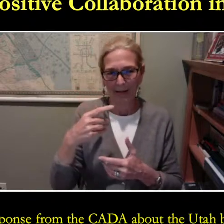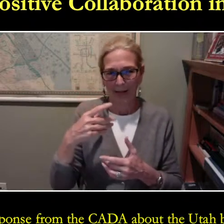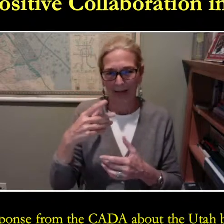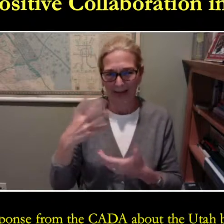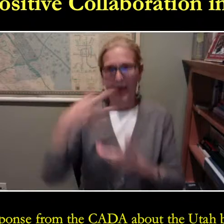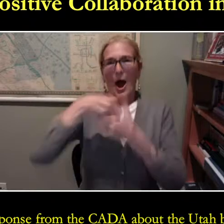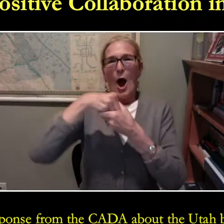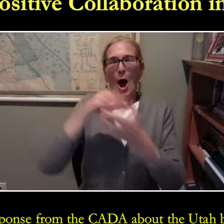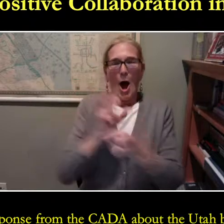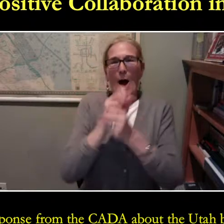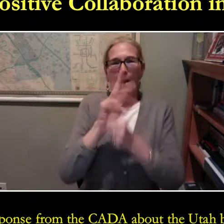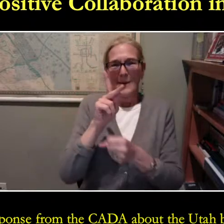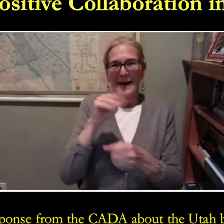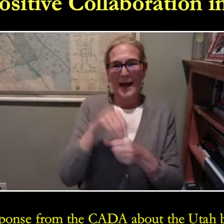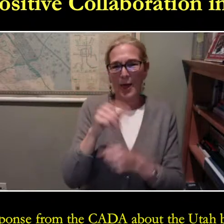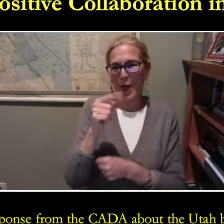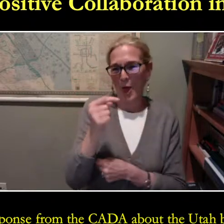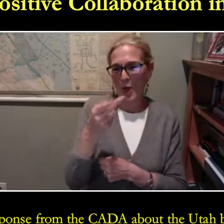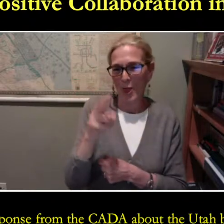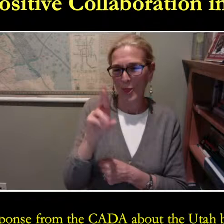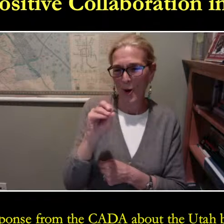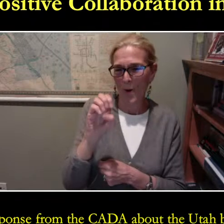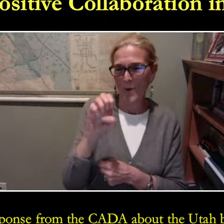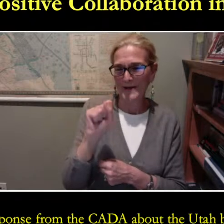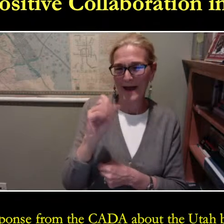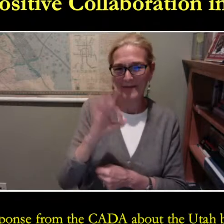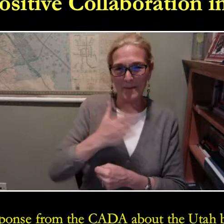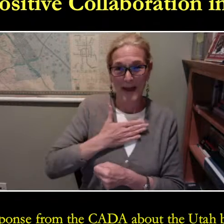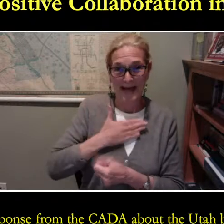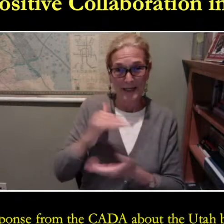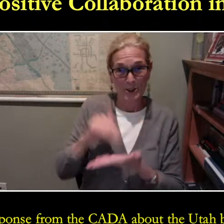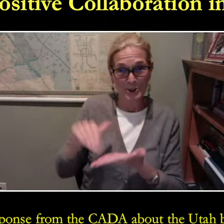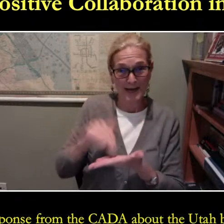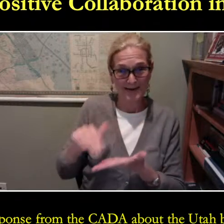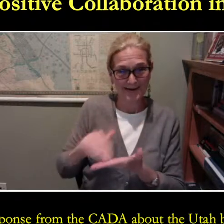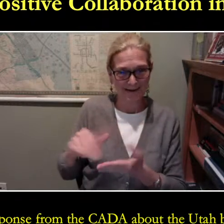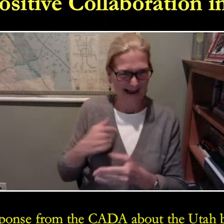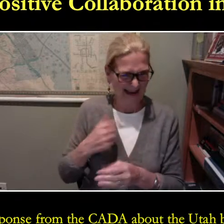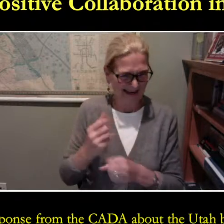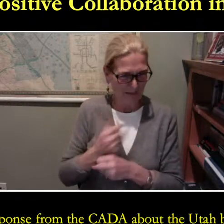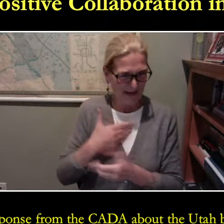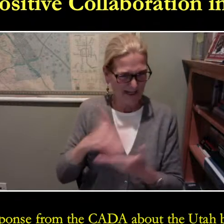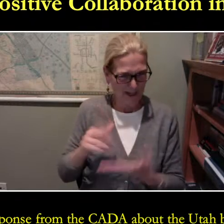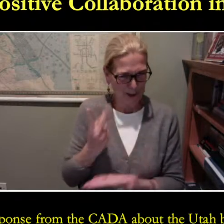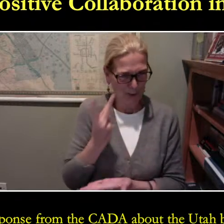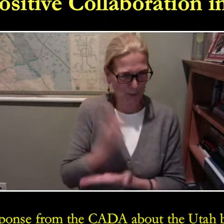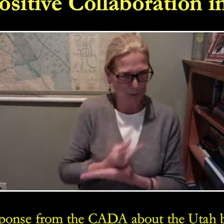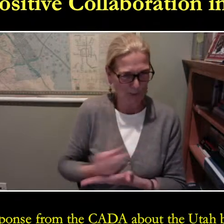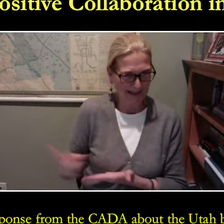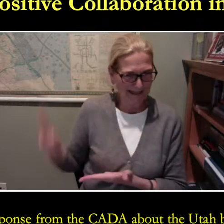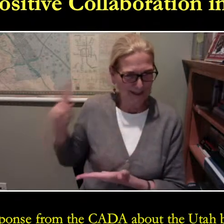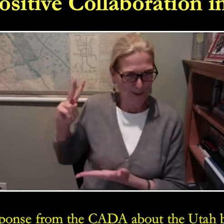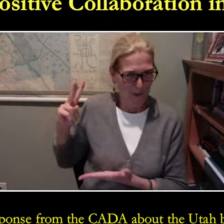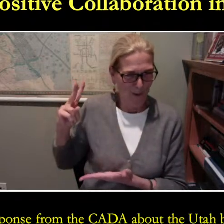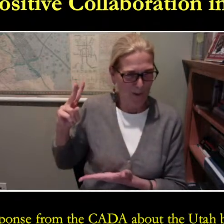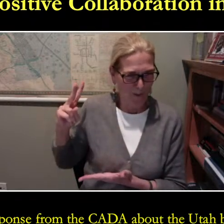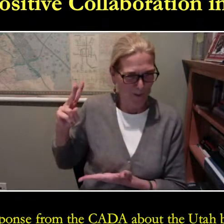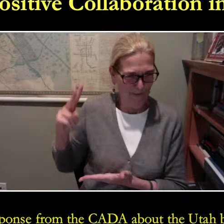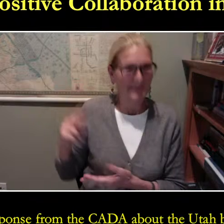I will admit to being caught up in the throes of my